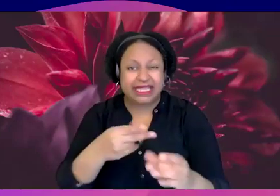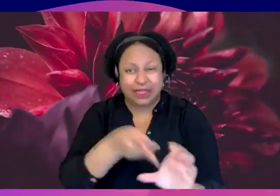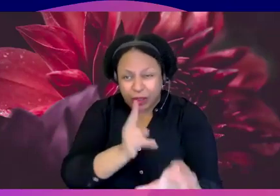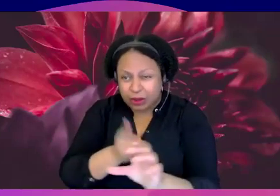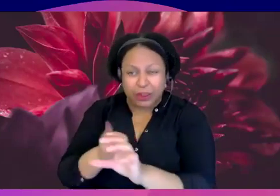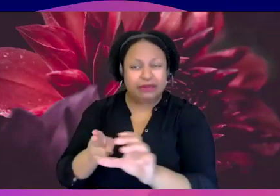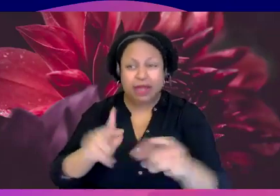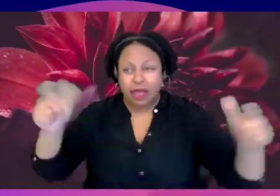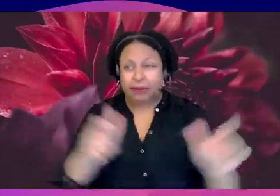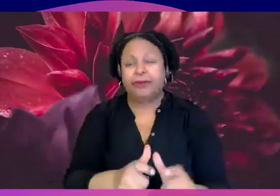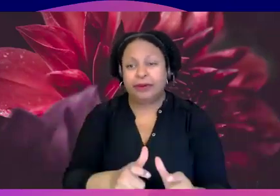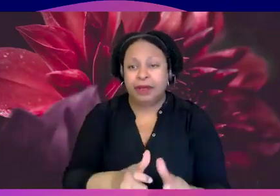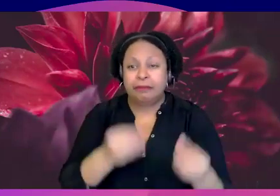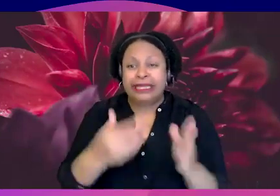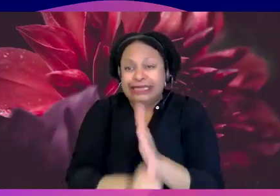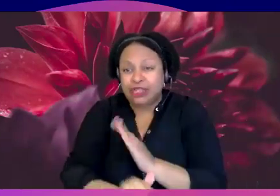time training and,